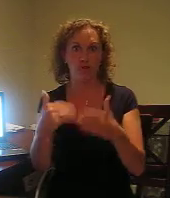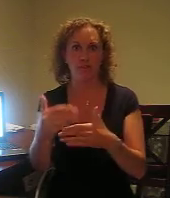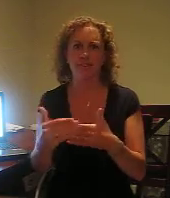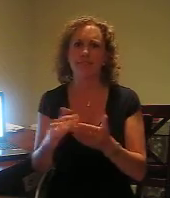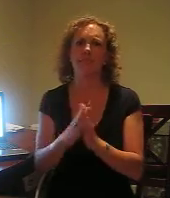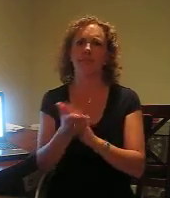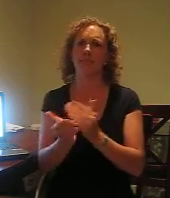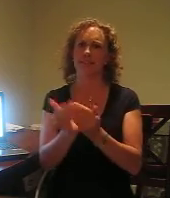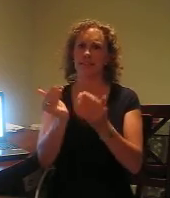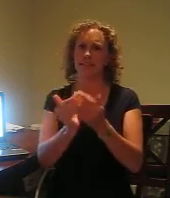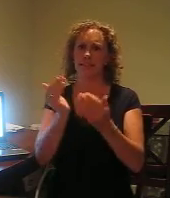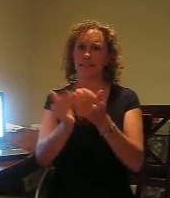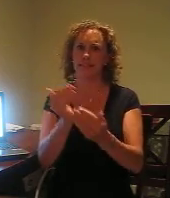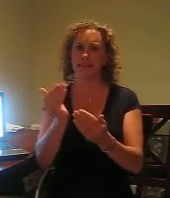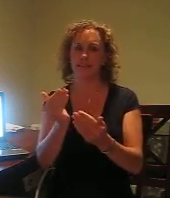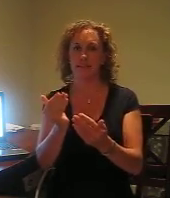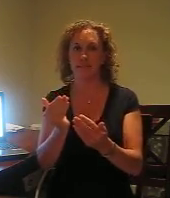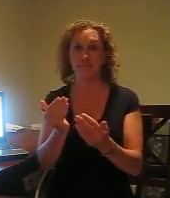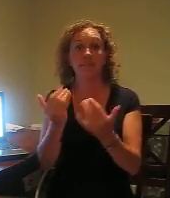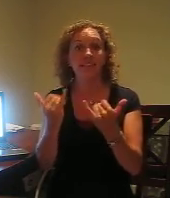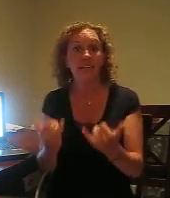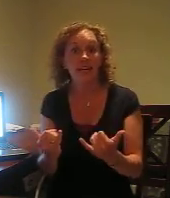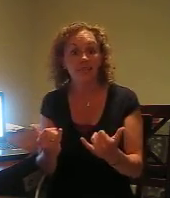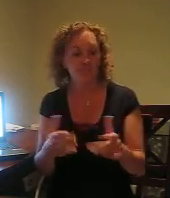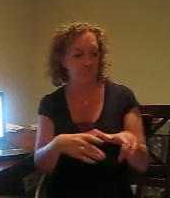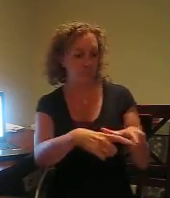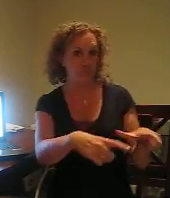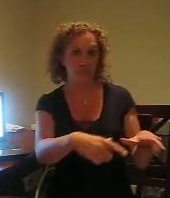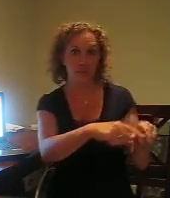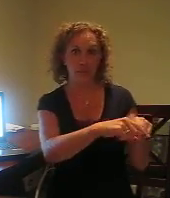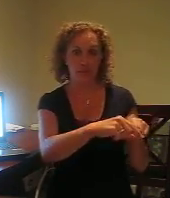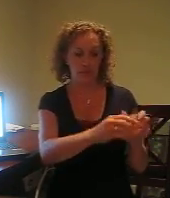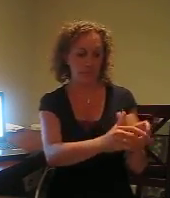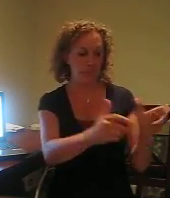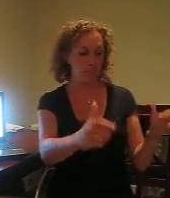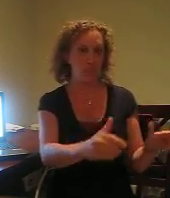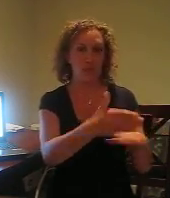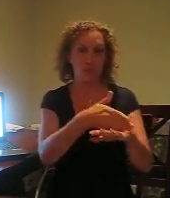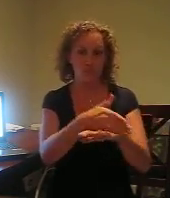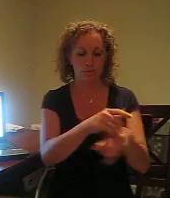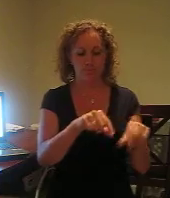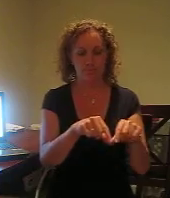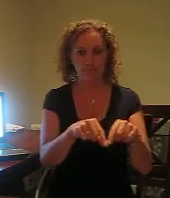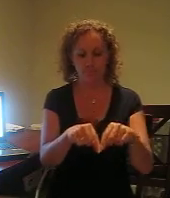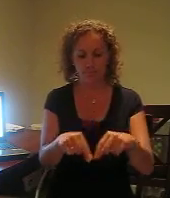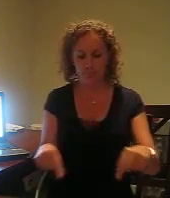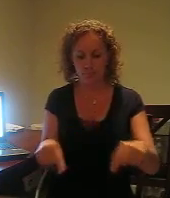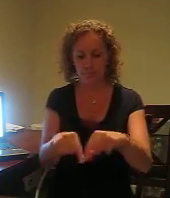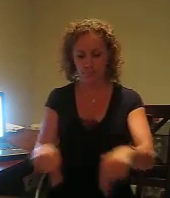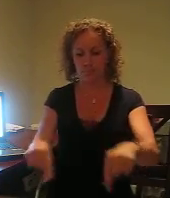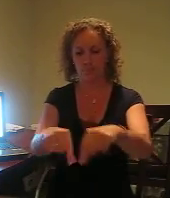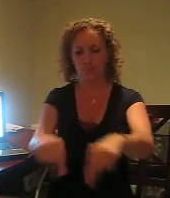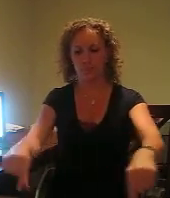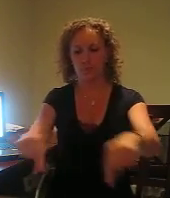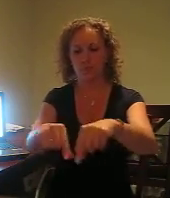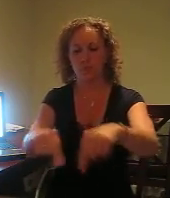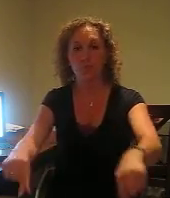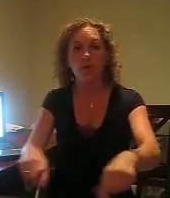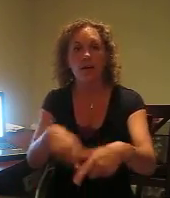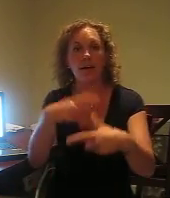What I'm doing is I'm starting out with the largest wood and building a platform on the bottom. Then I'm going to build another